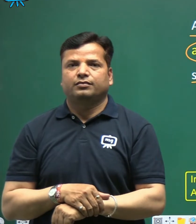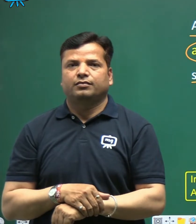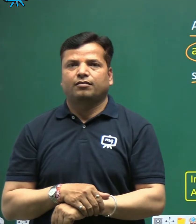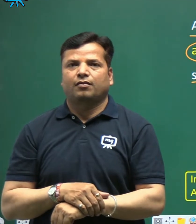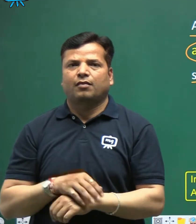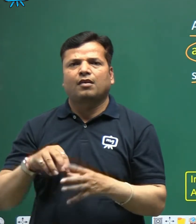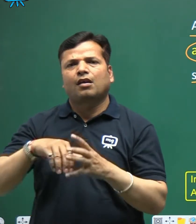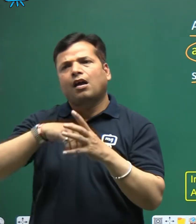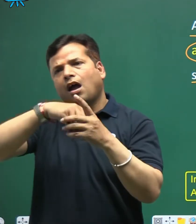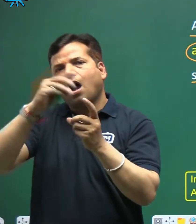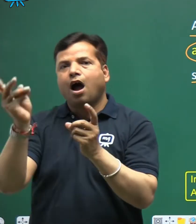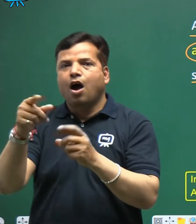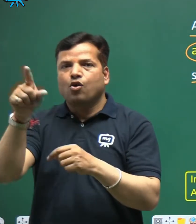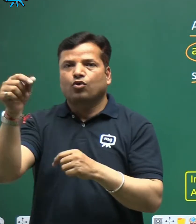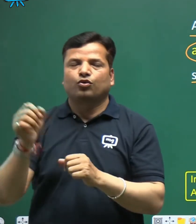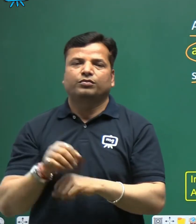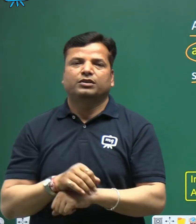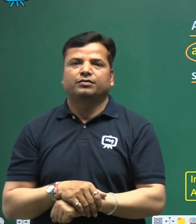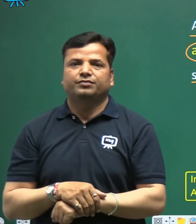out of the